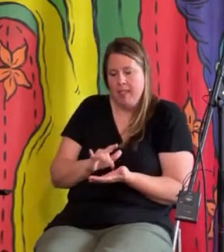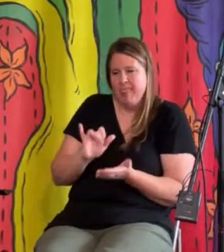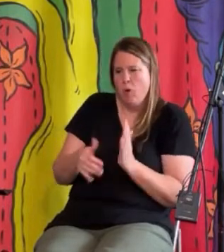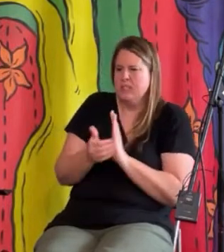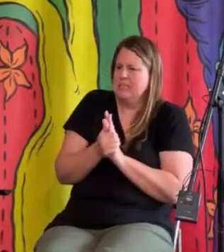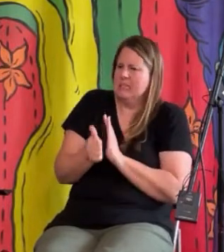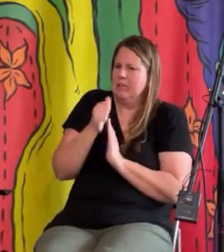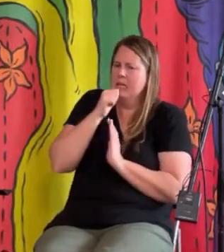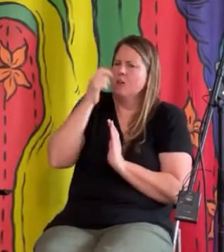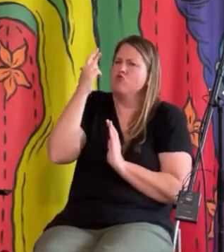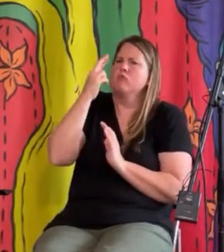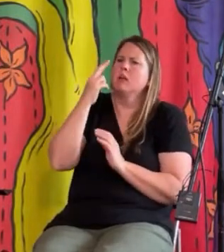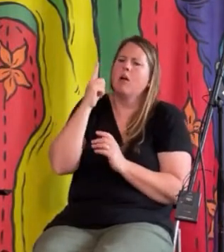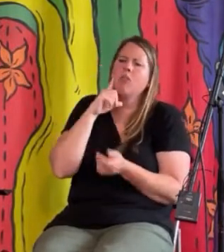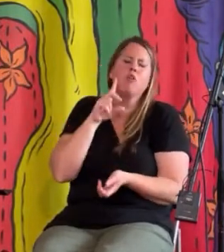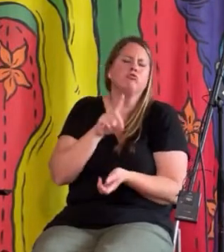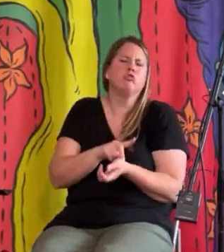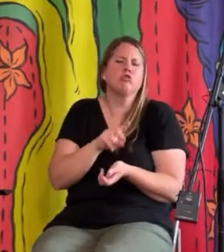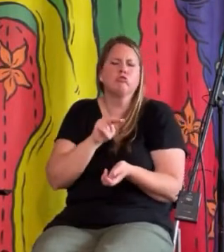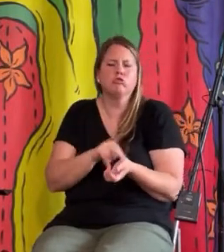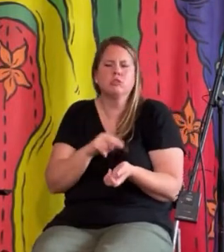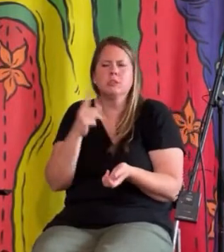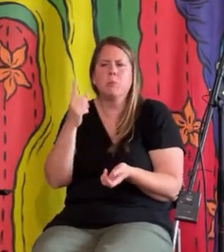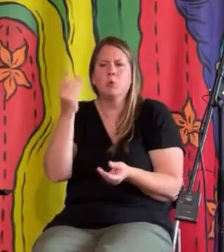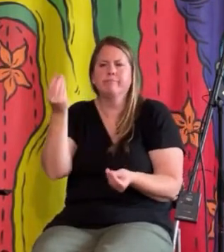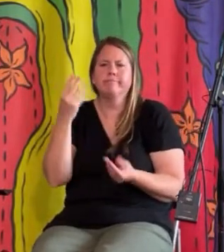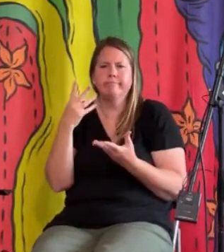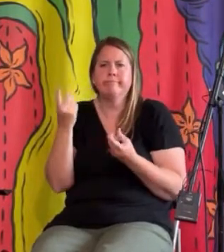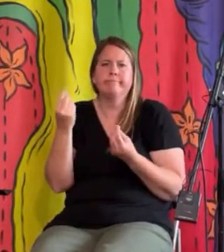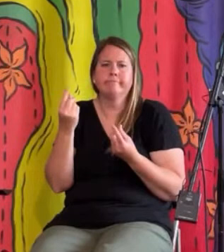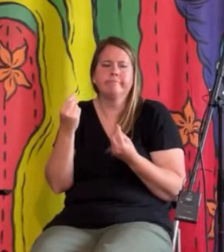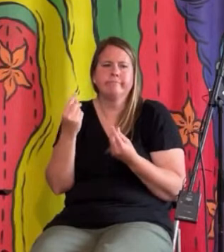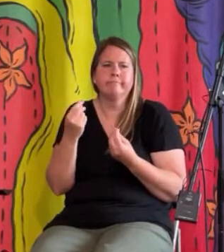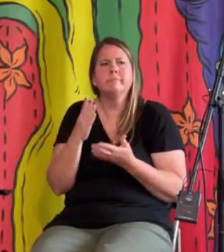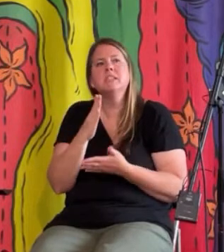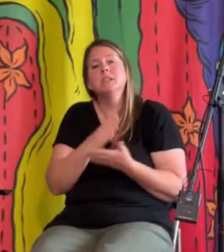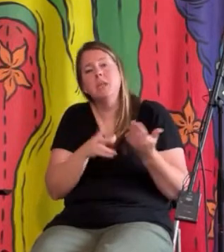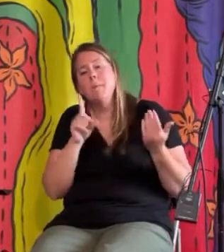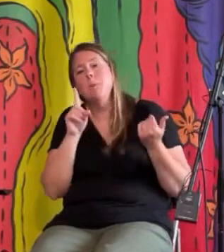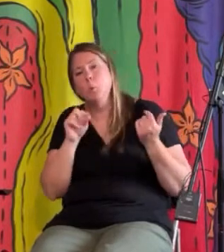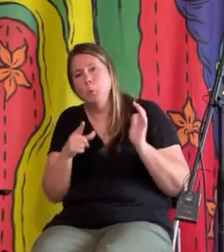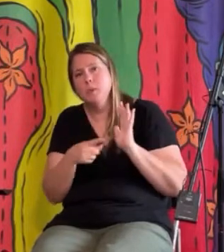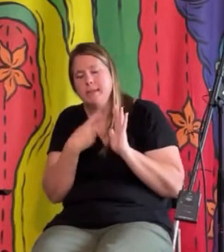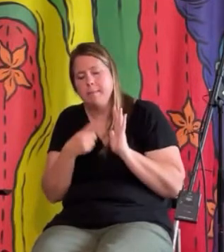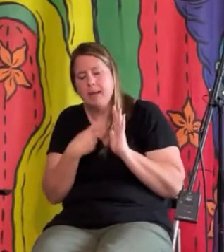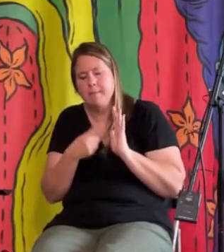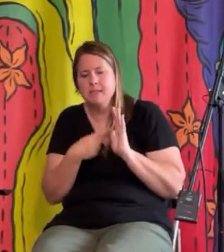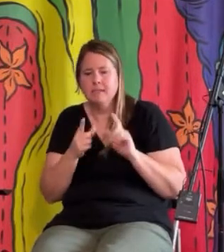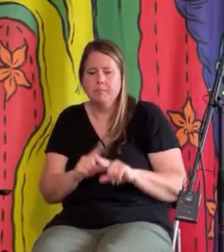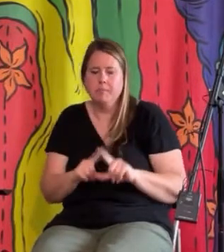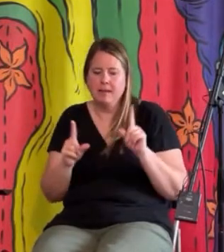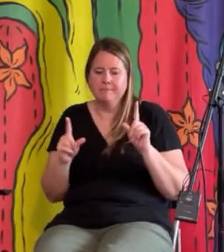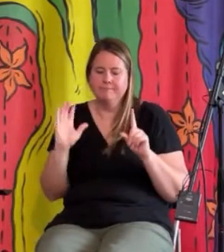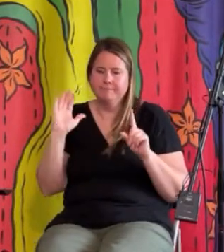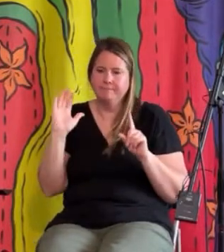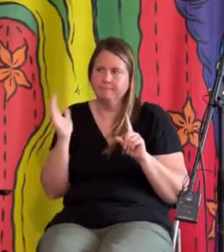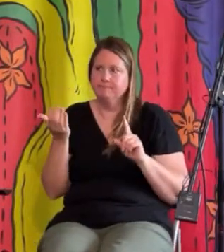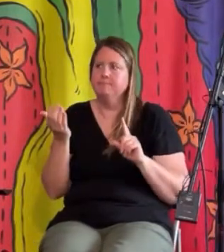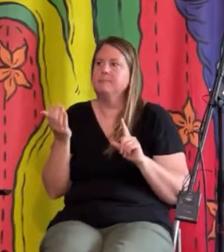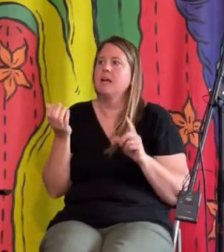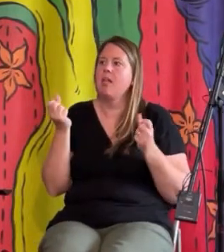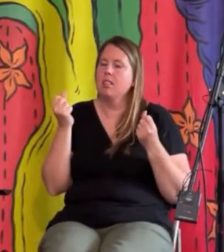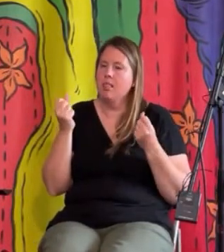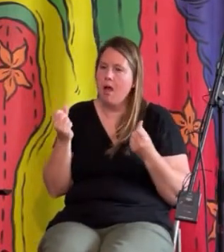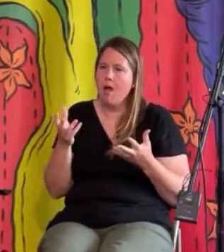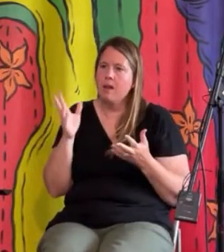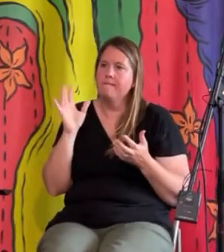thought doctors or nurses or somebody would tell me what to do, but as it turns out, and some of them do some of the time, but as it turns out, a lot